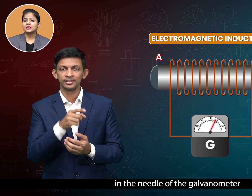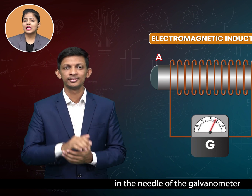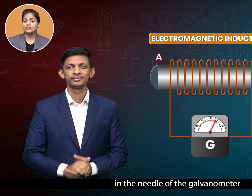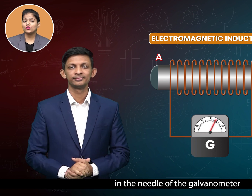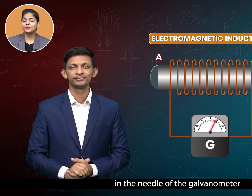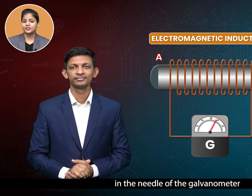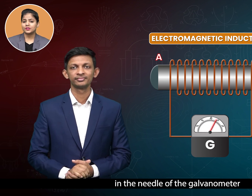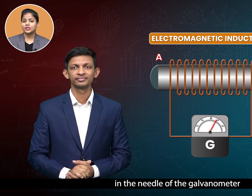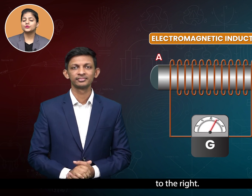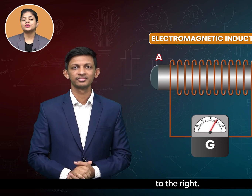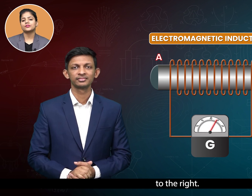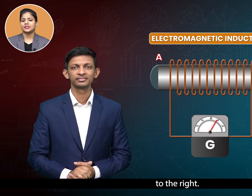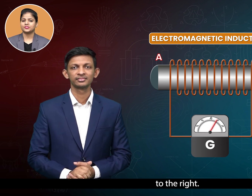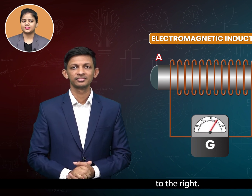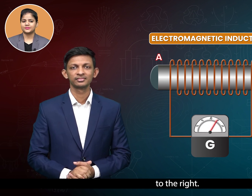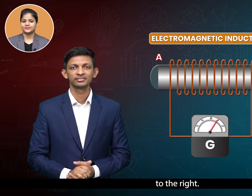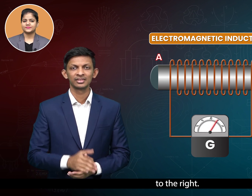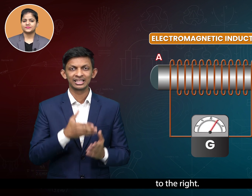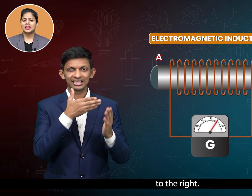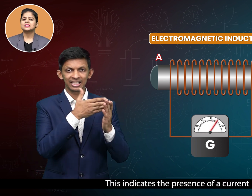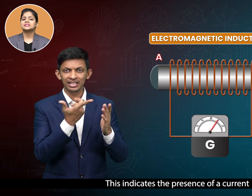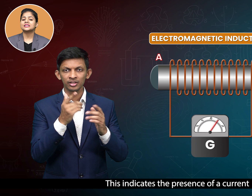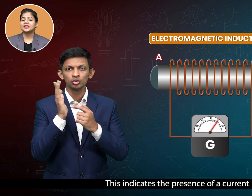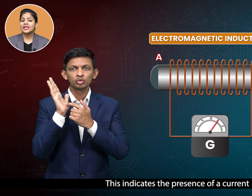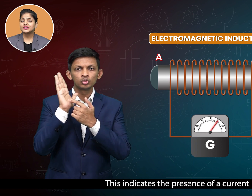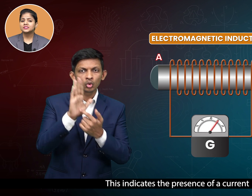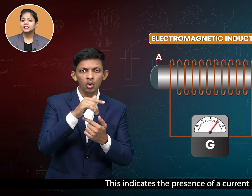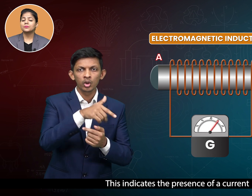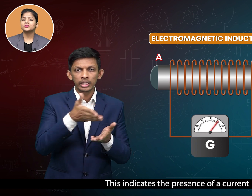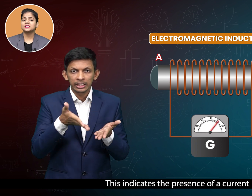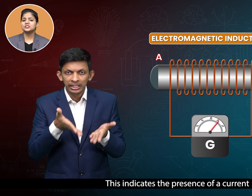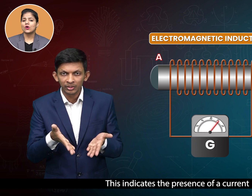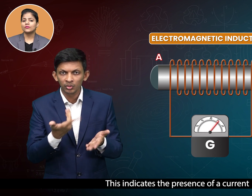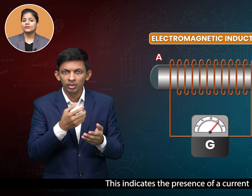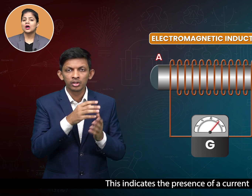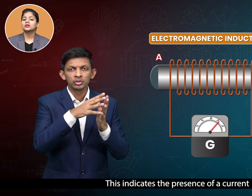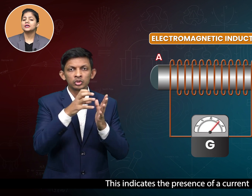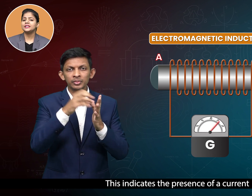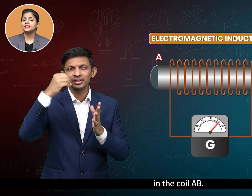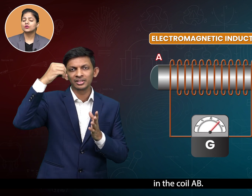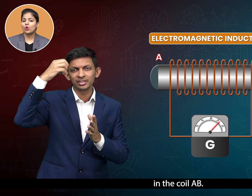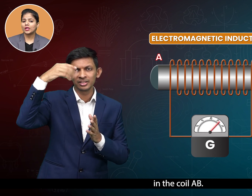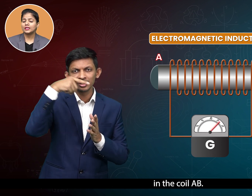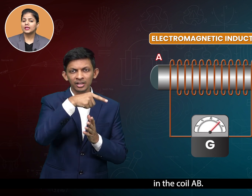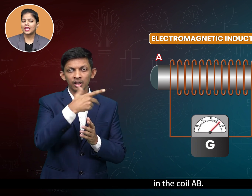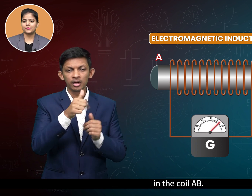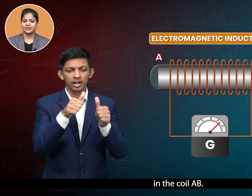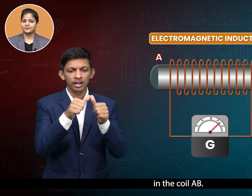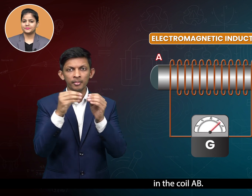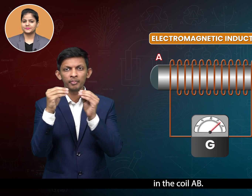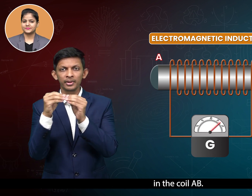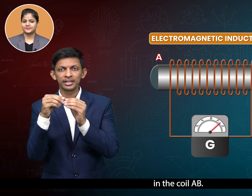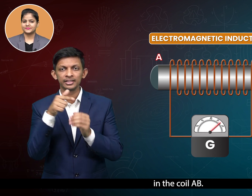the galvanometer to the right. This indicates the presence of a current in the coil